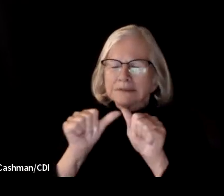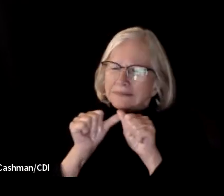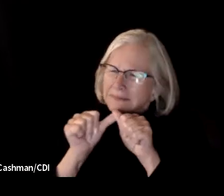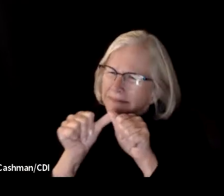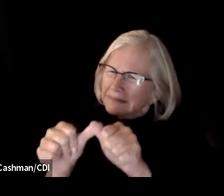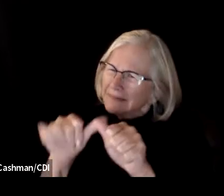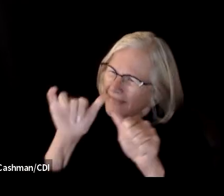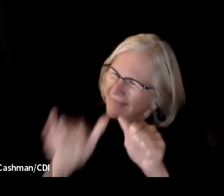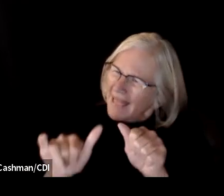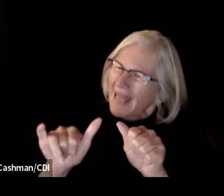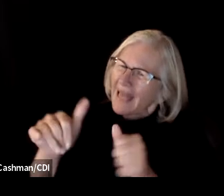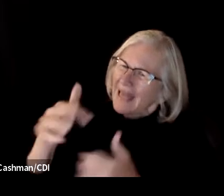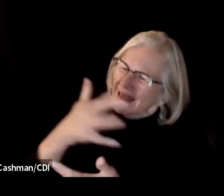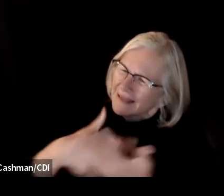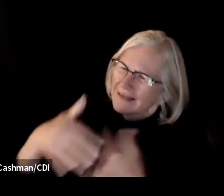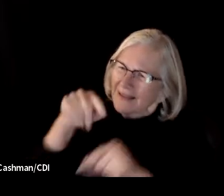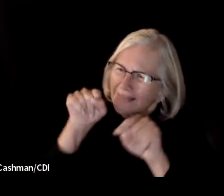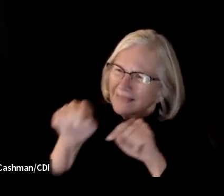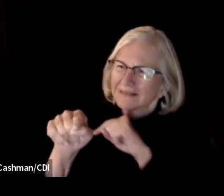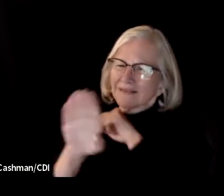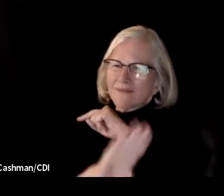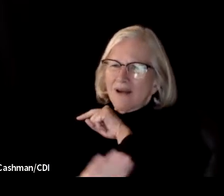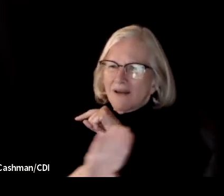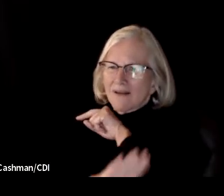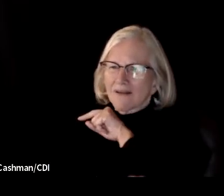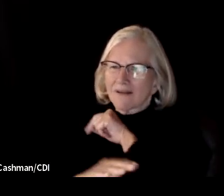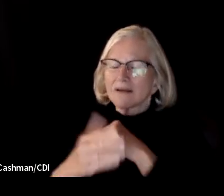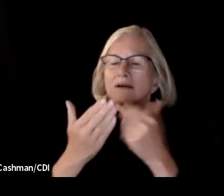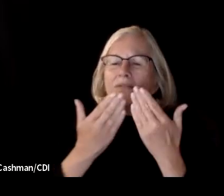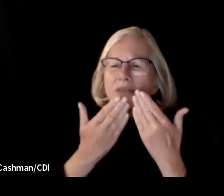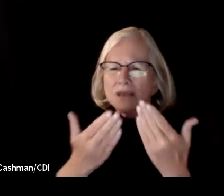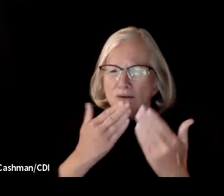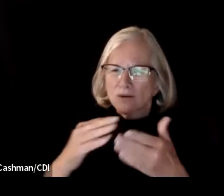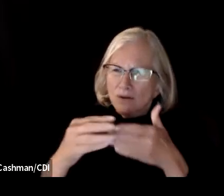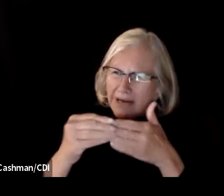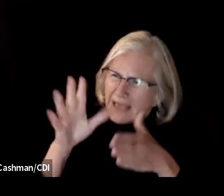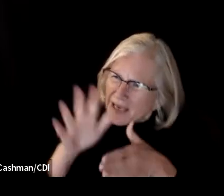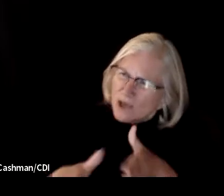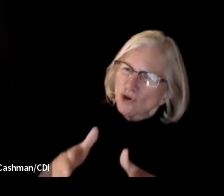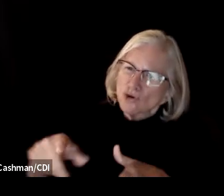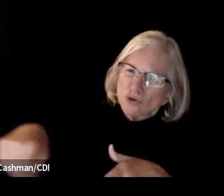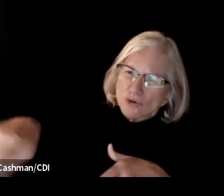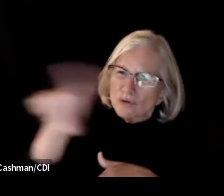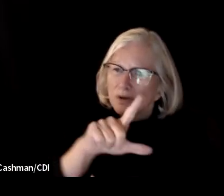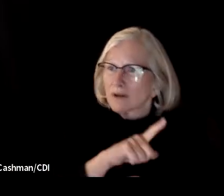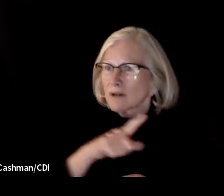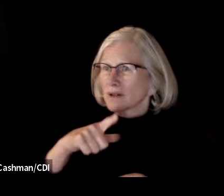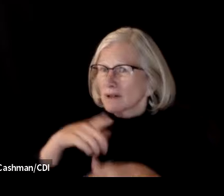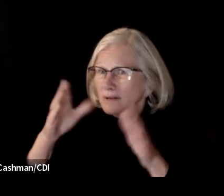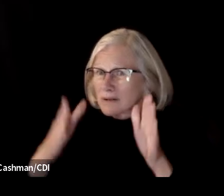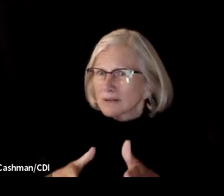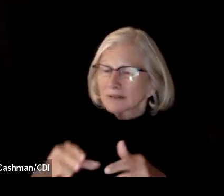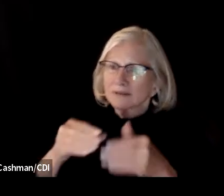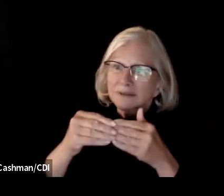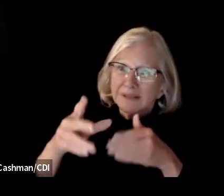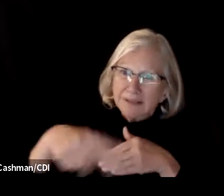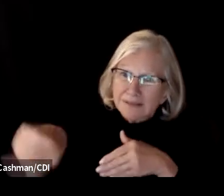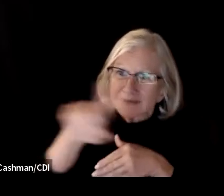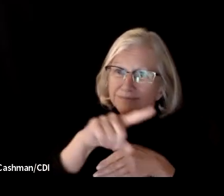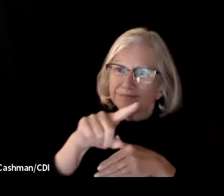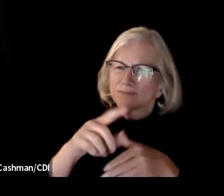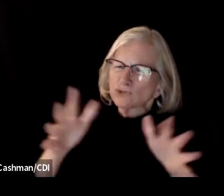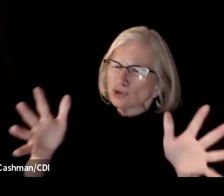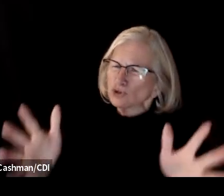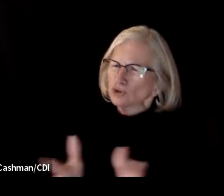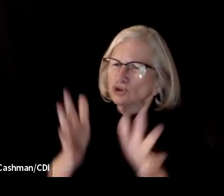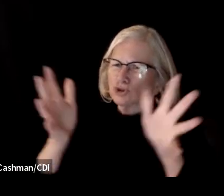health, safety, and wellness of our school communities while making sure that our students get to have the school experiences that we all want them to have.